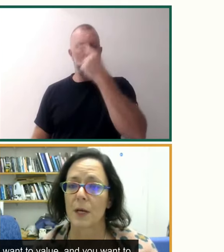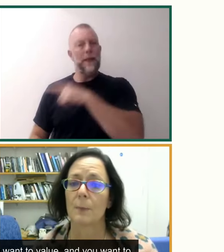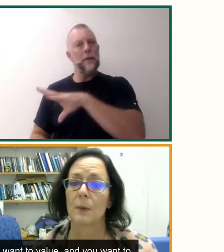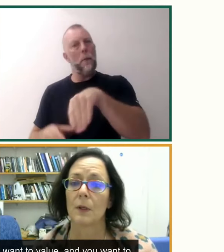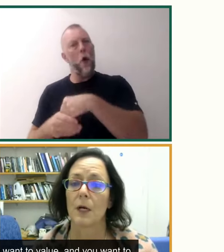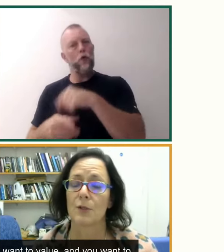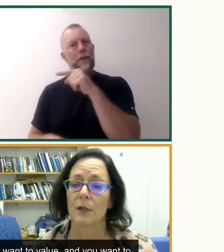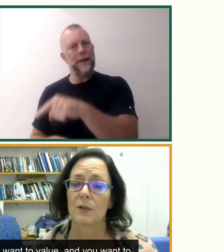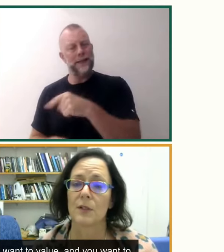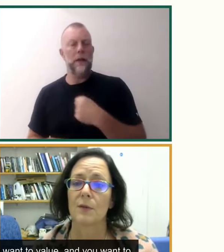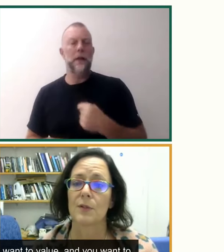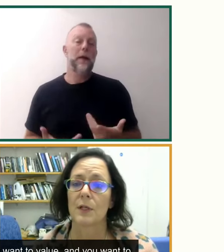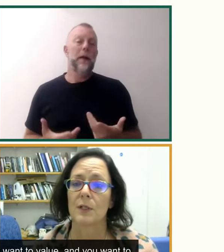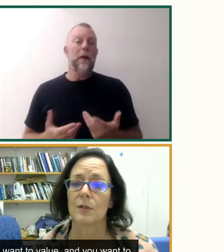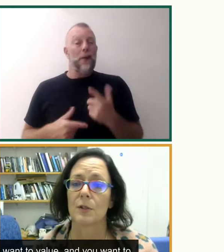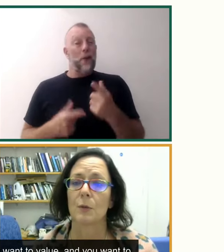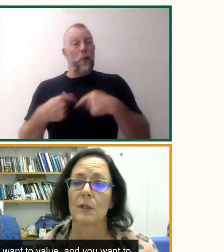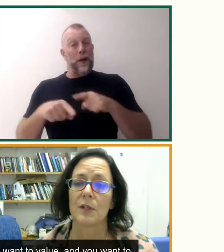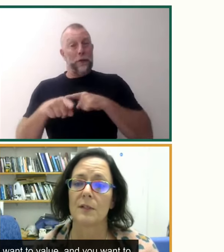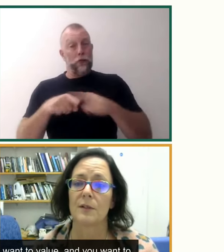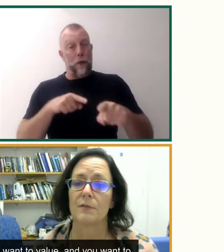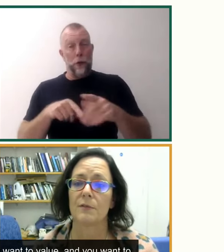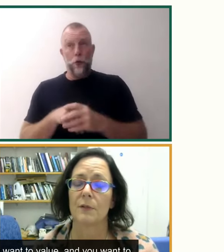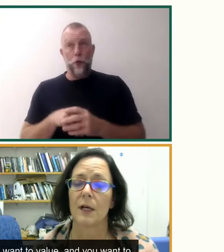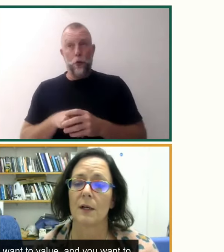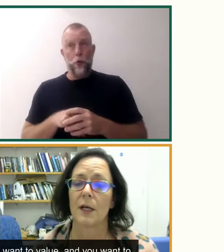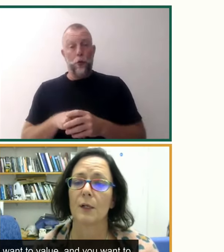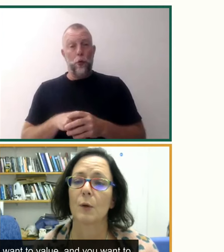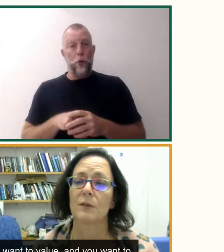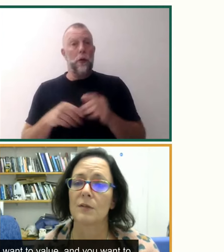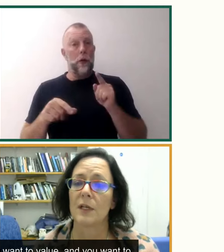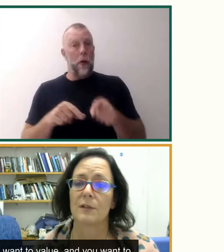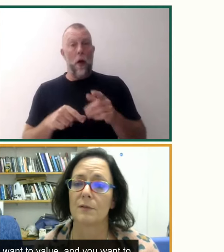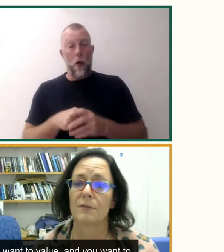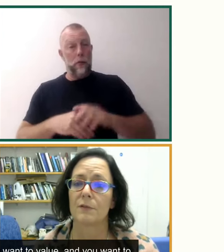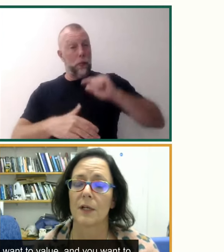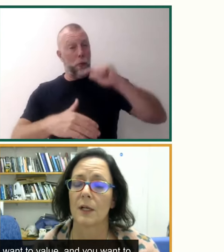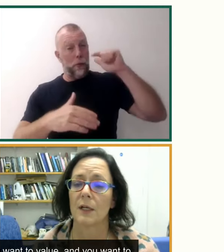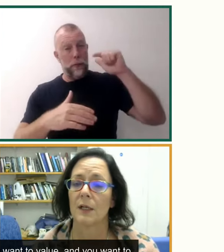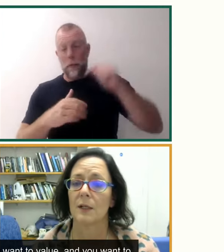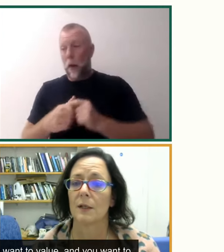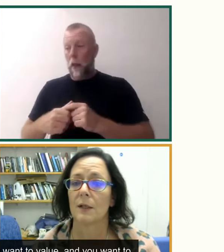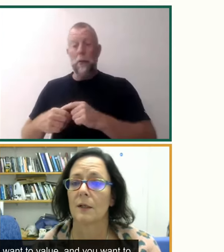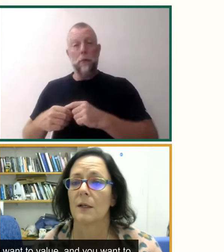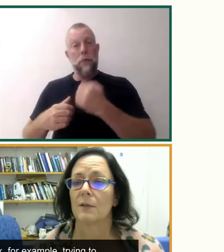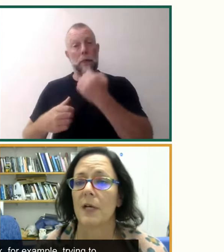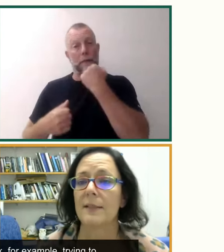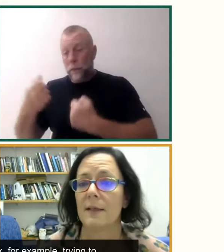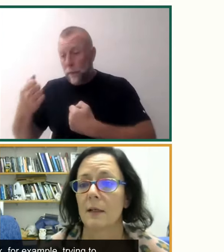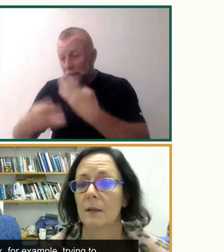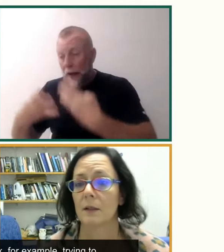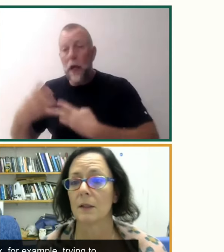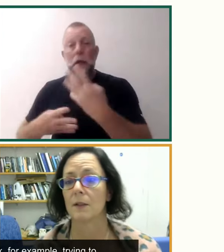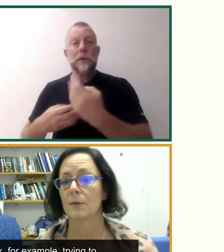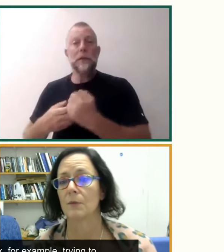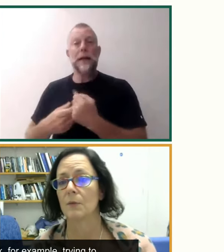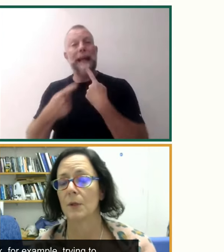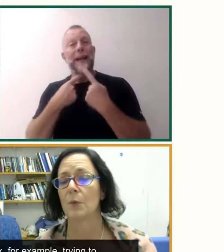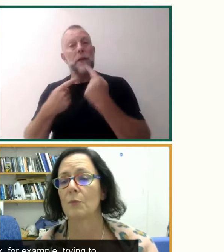struggle, I think, for example, trying to synthesize qualitative and quantitative